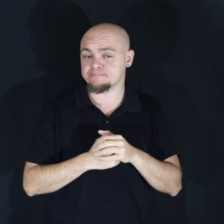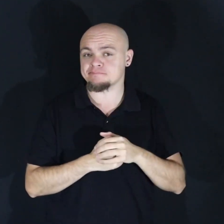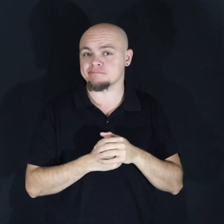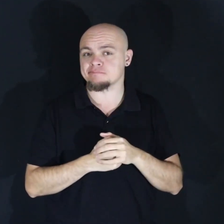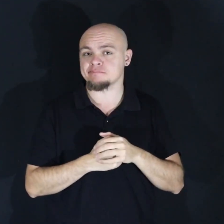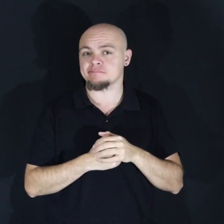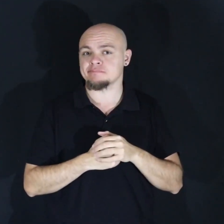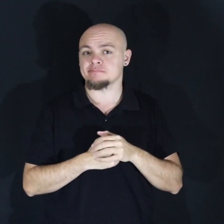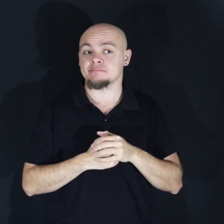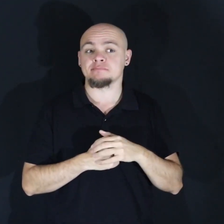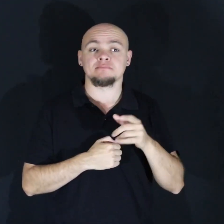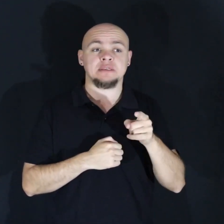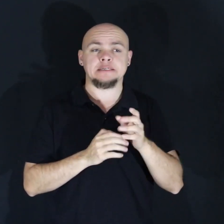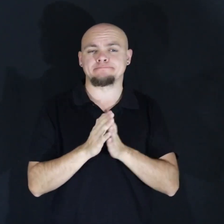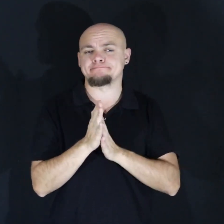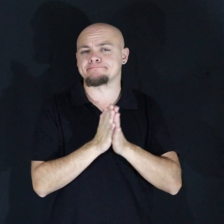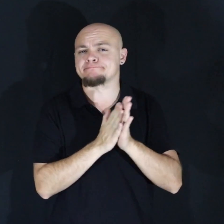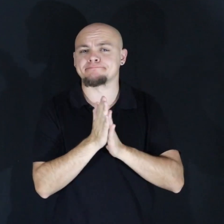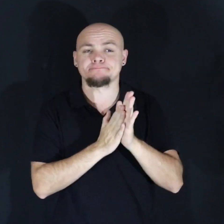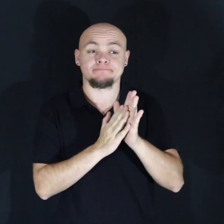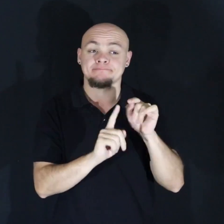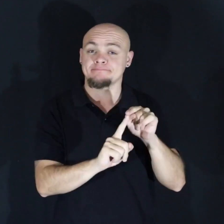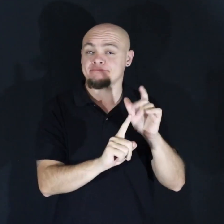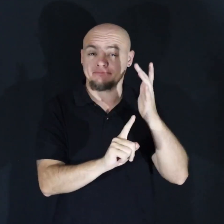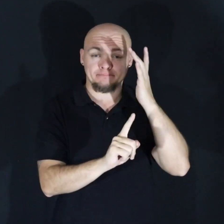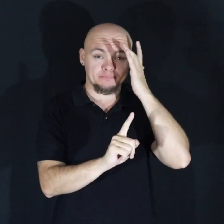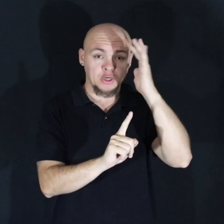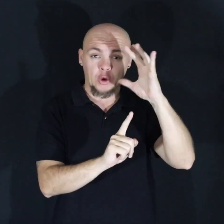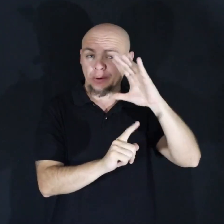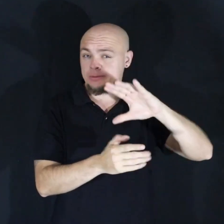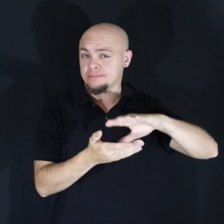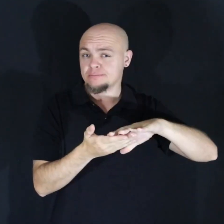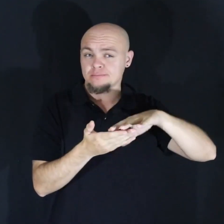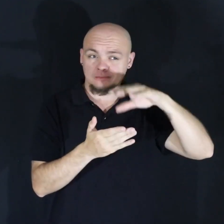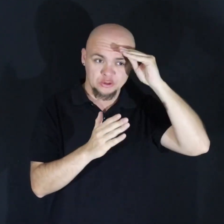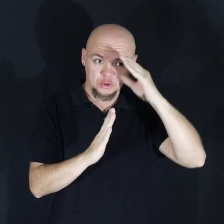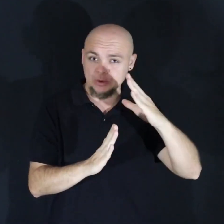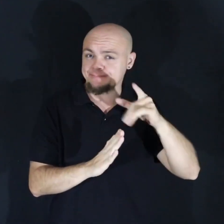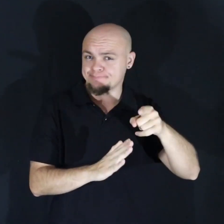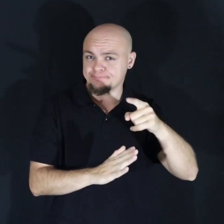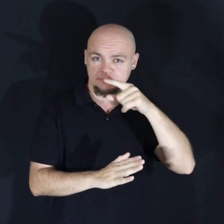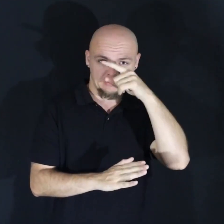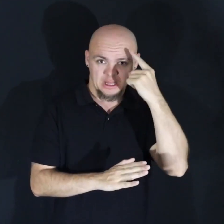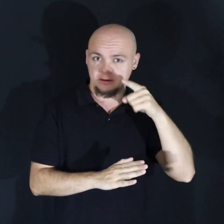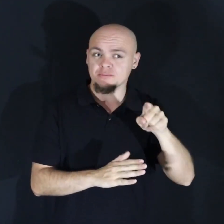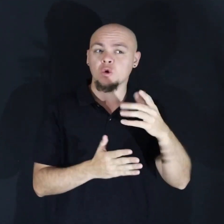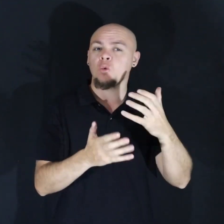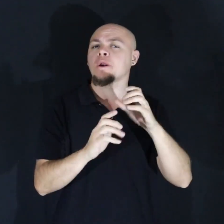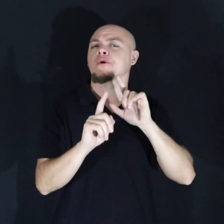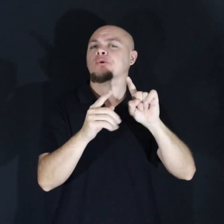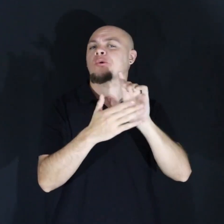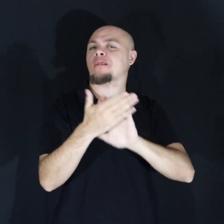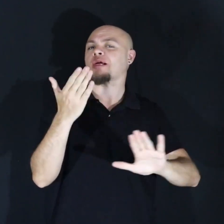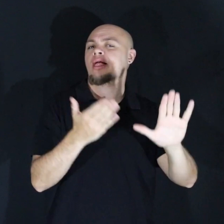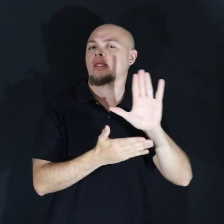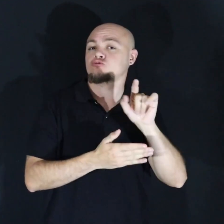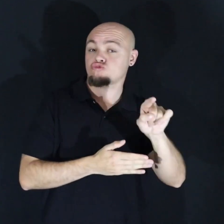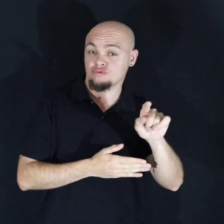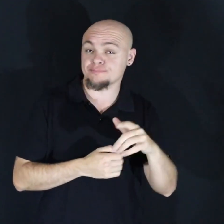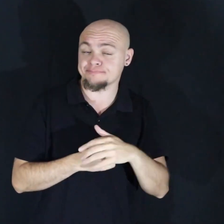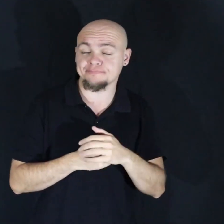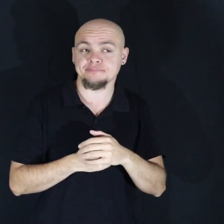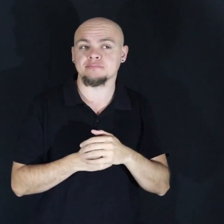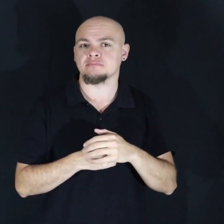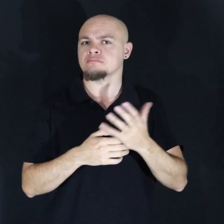an ambitious and bright African American student with dreams of going to college and pursuing a